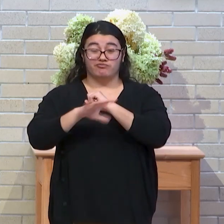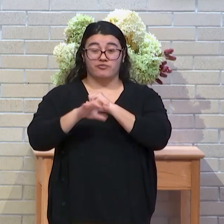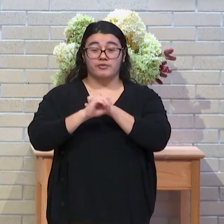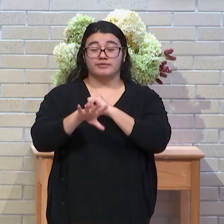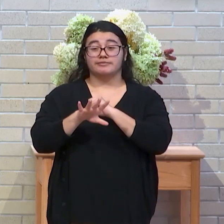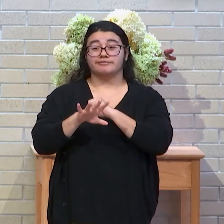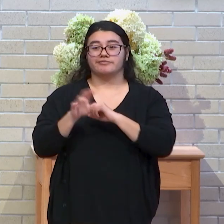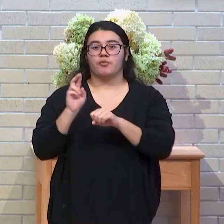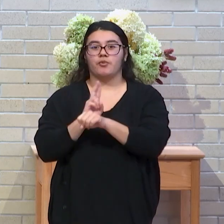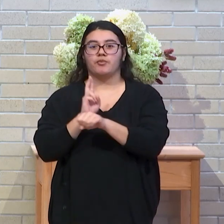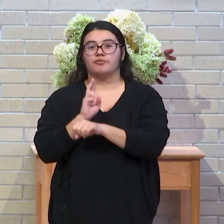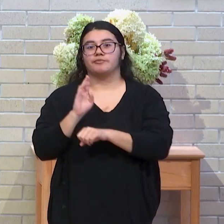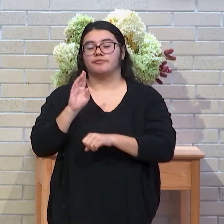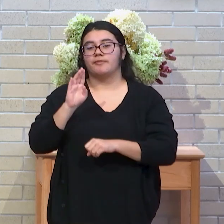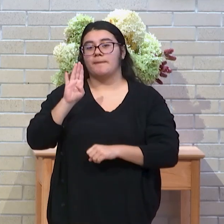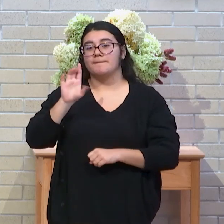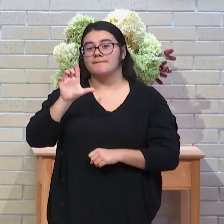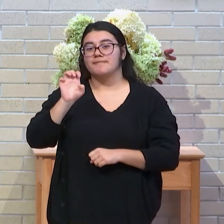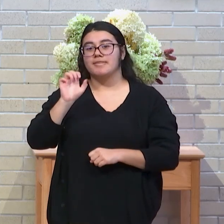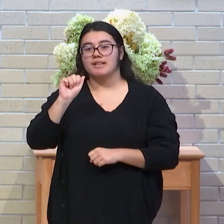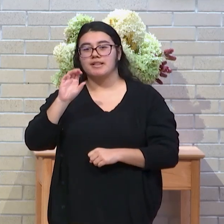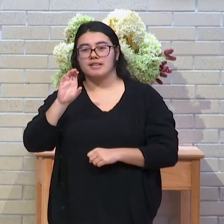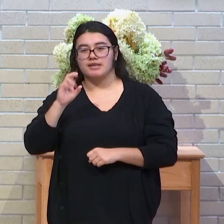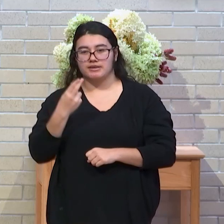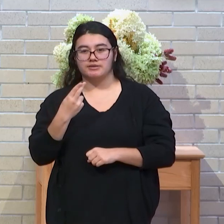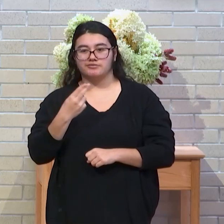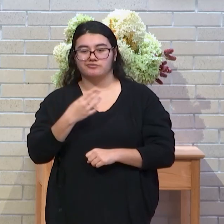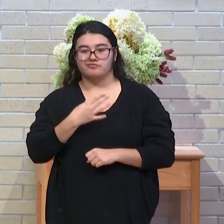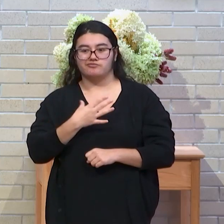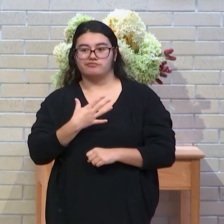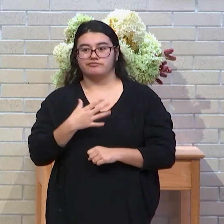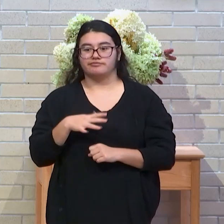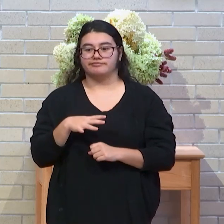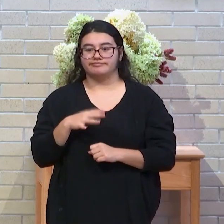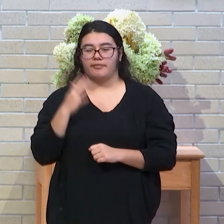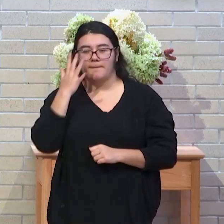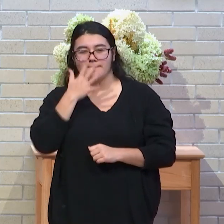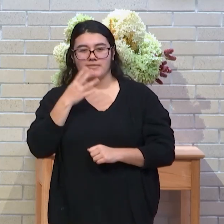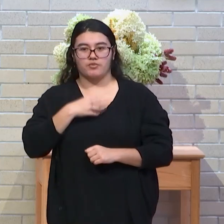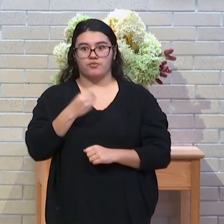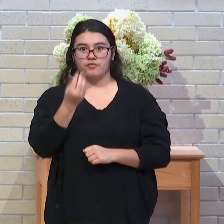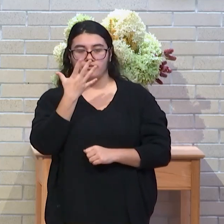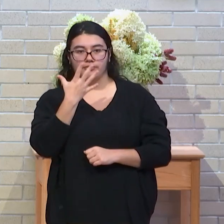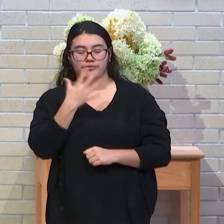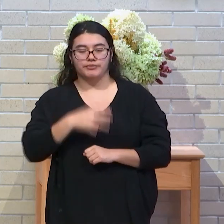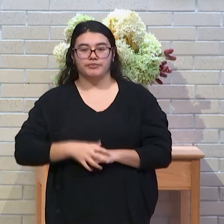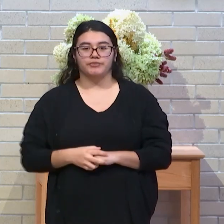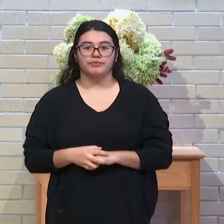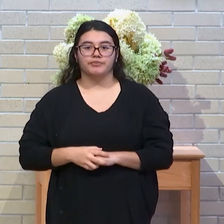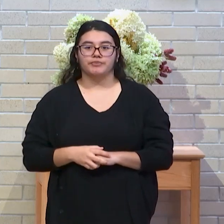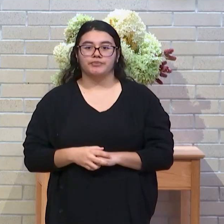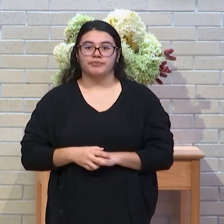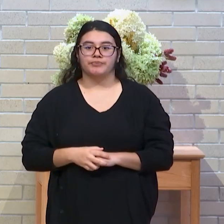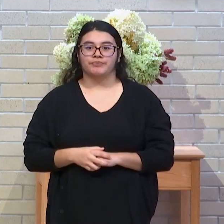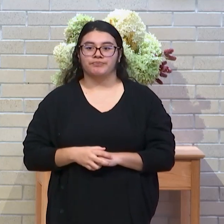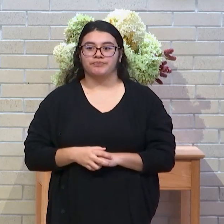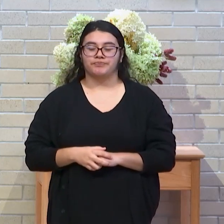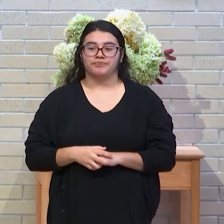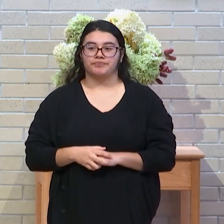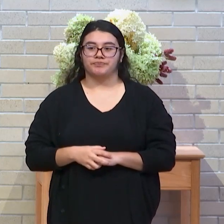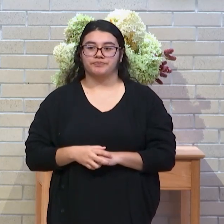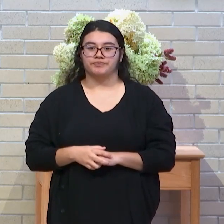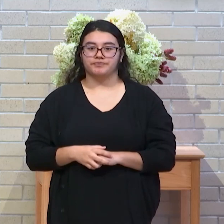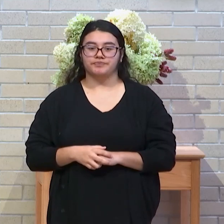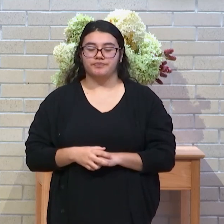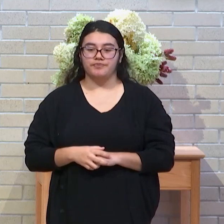as frustrating as it is, was not something they felt they needed to protest for. They have their own community and they had enough for them.